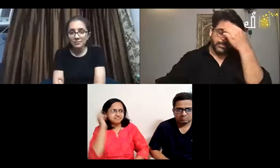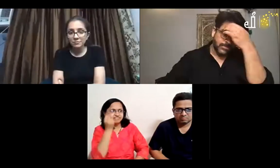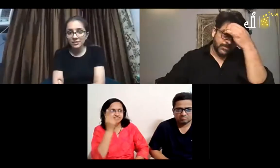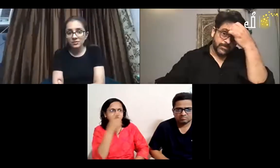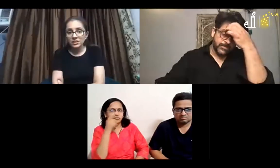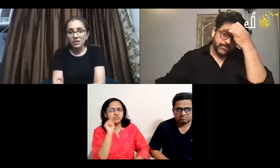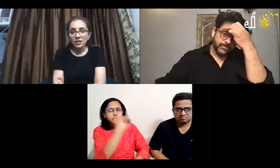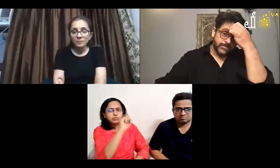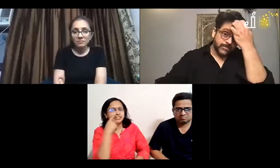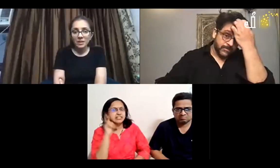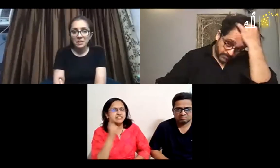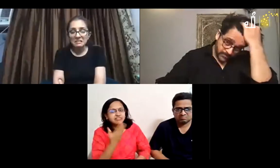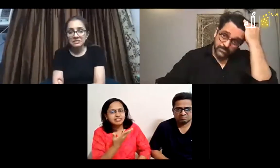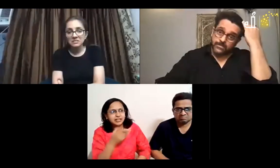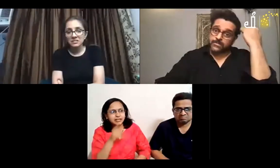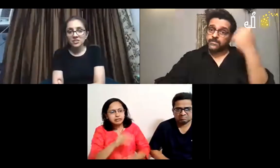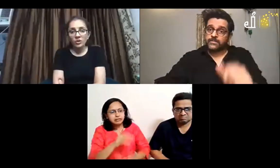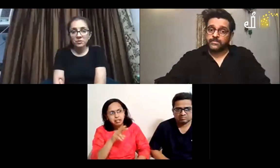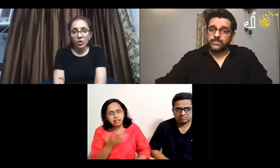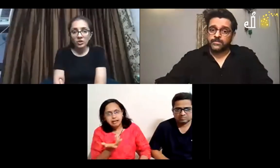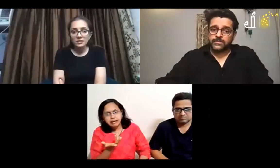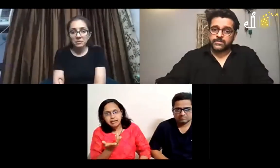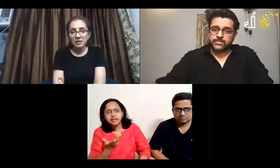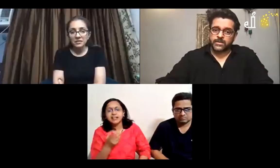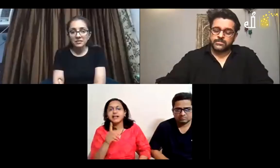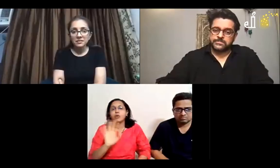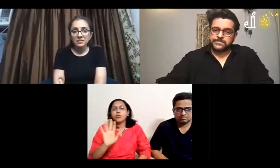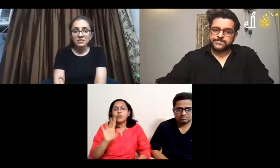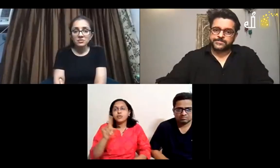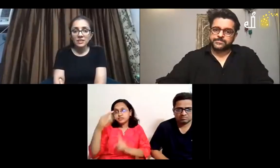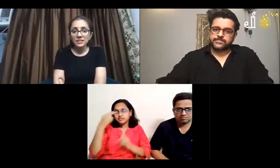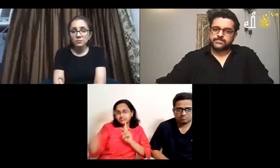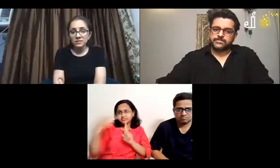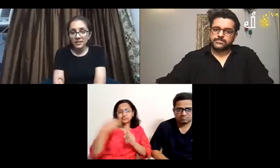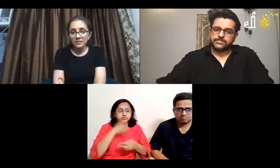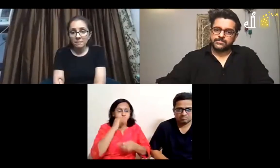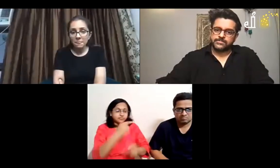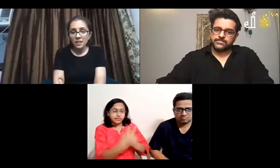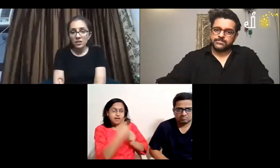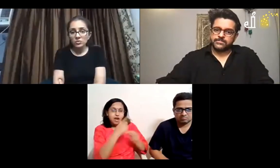that my parents, they got me a cochlear implant, so that kind of a thing.